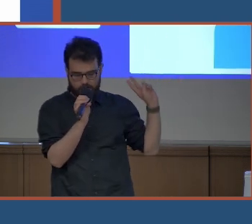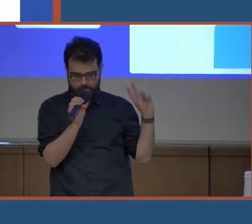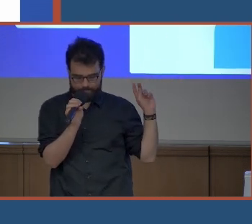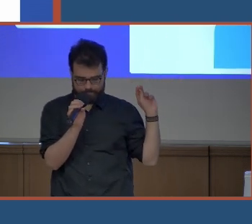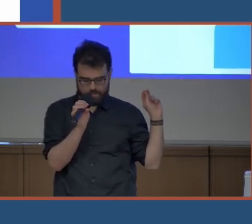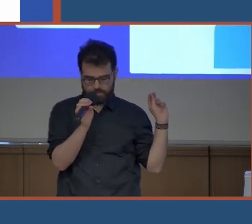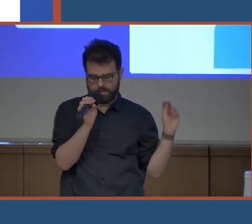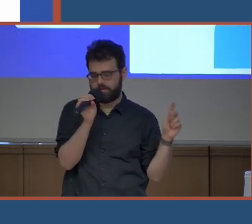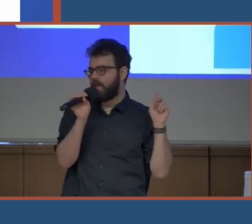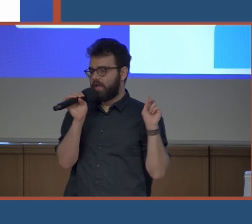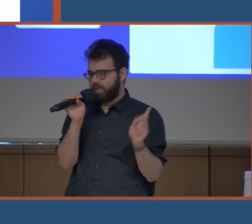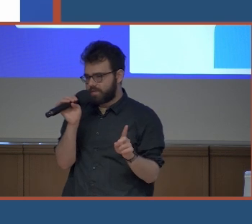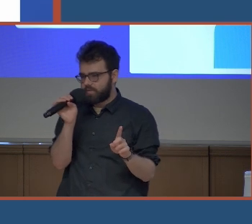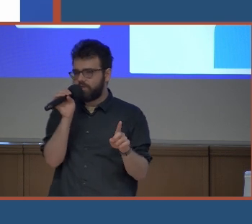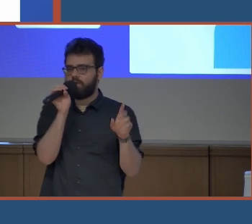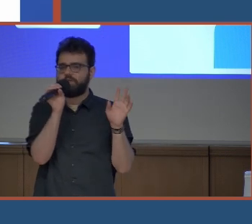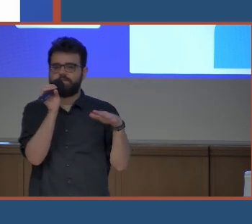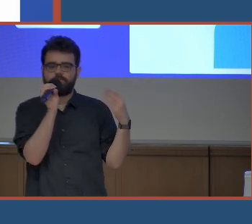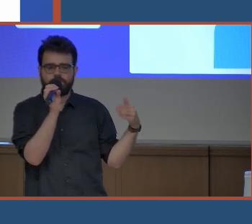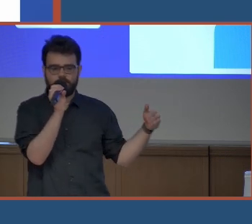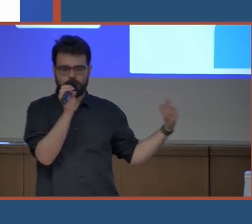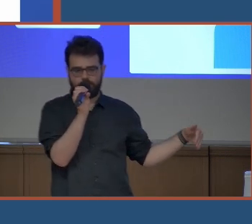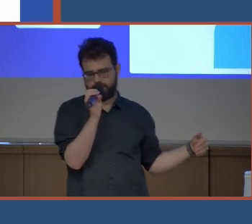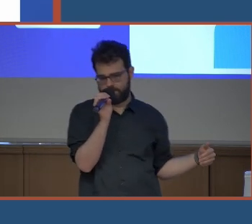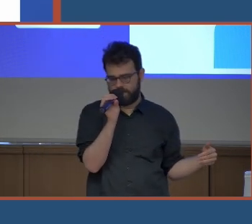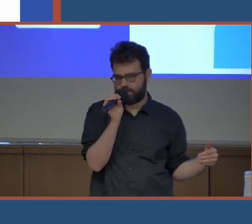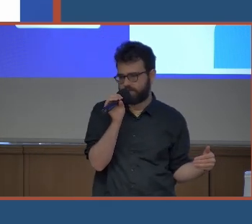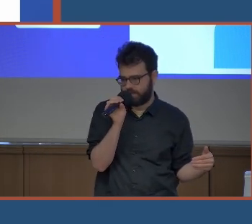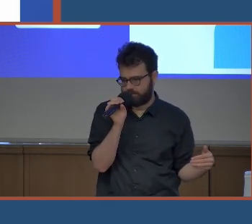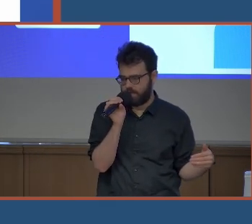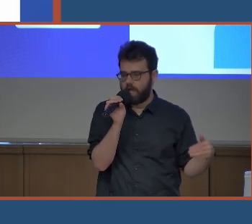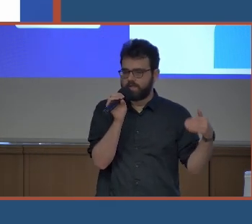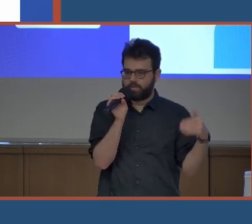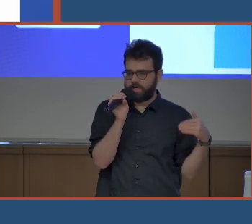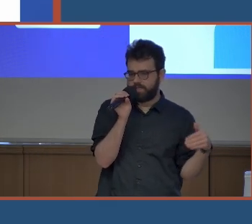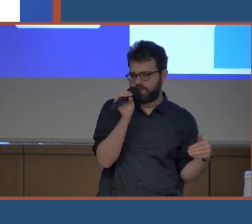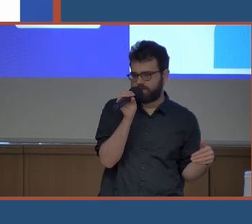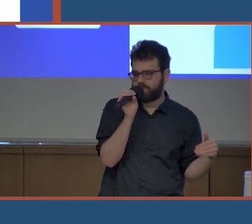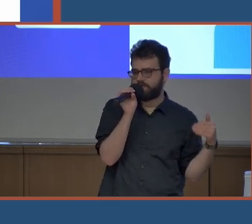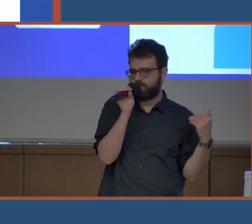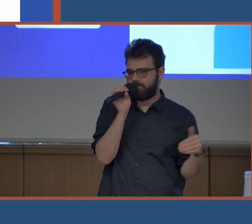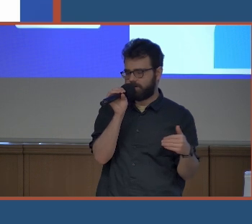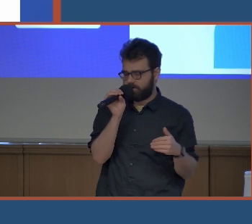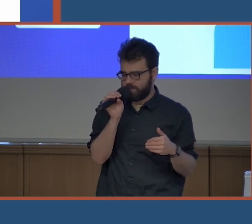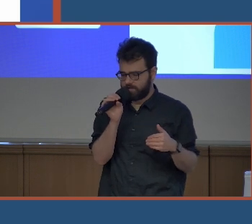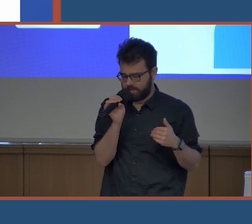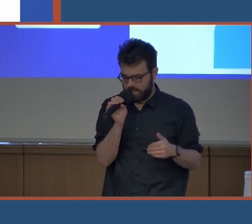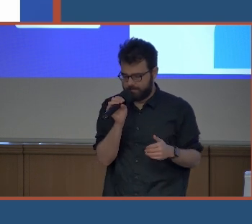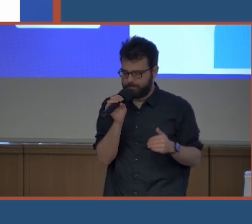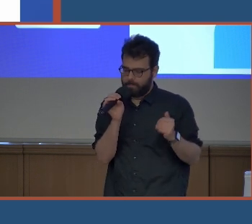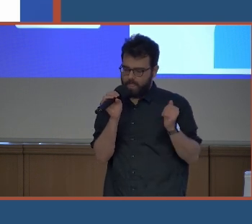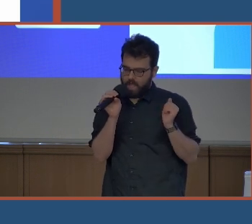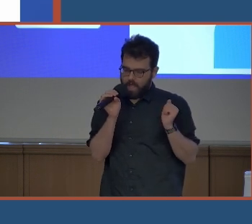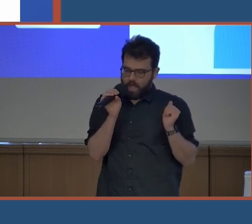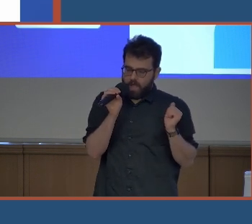two terms here. Gestuno was the first version of international sign. So in 1970s, the World Federation of the